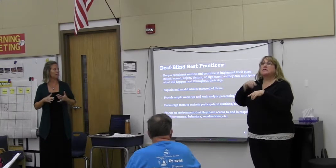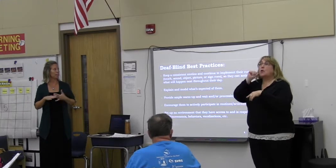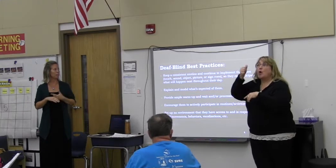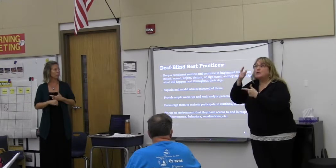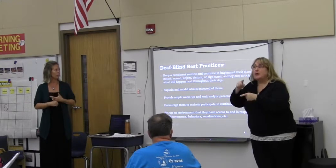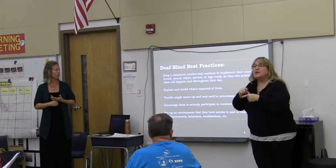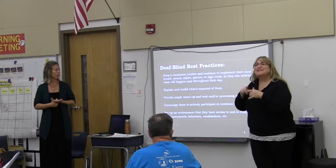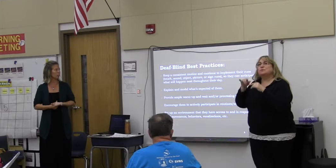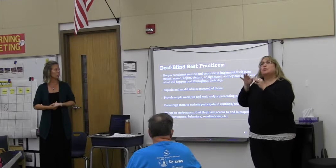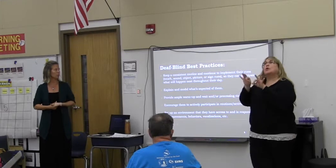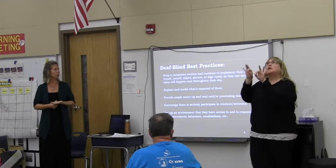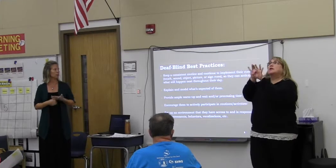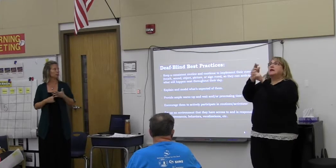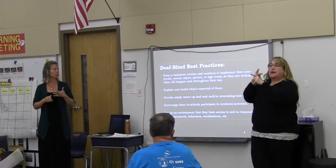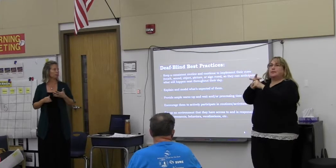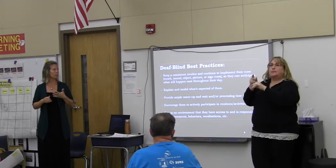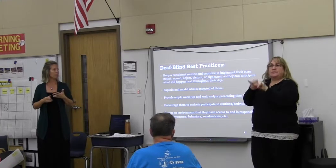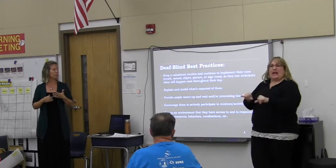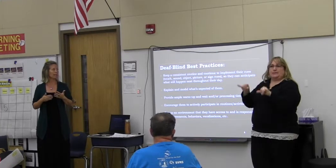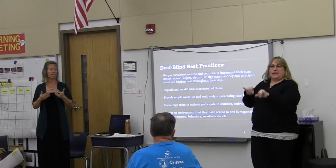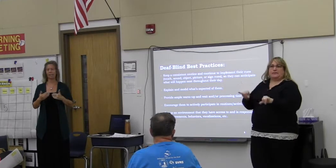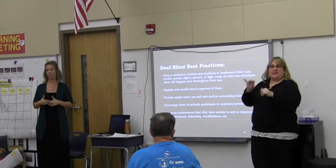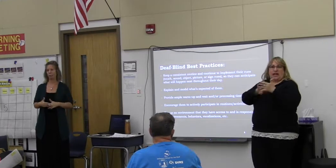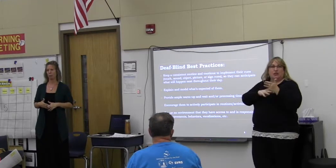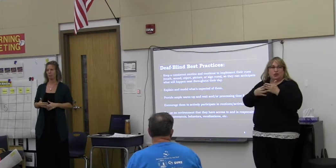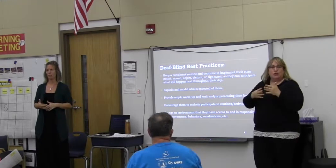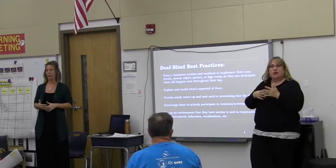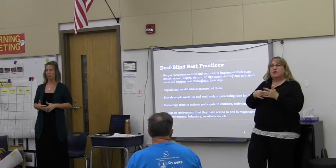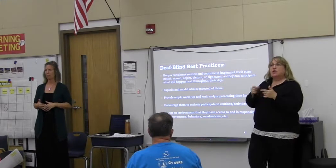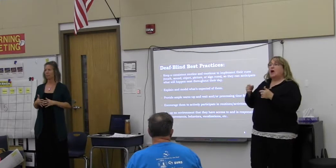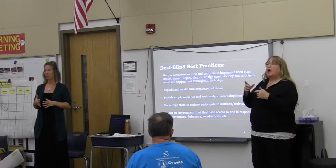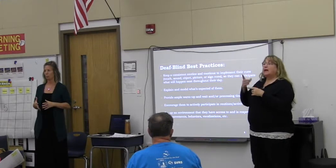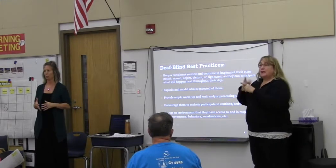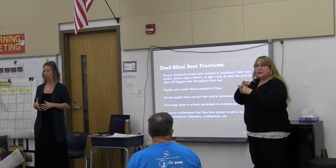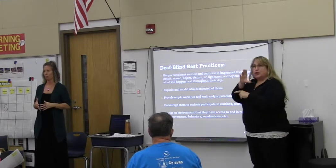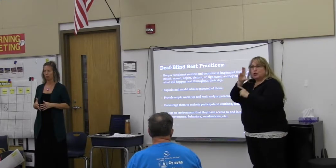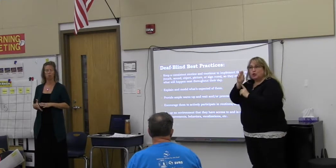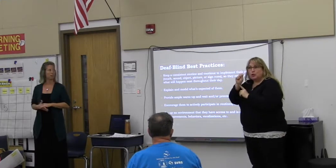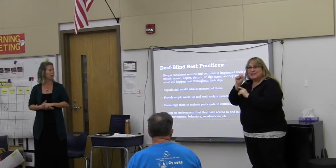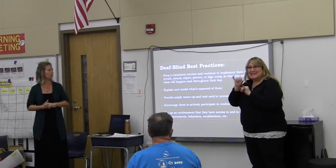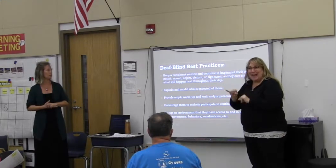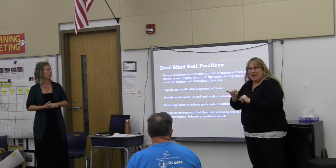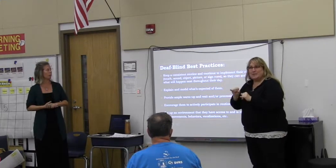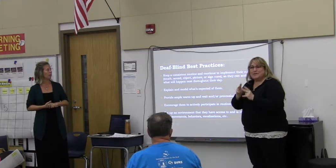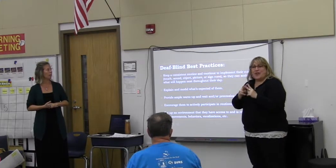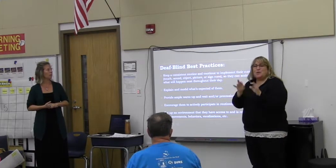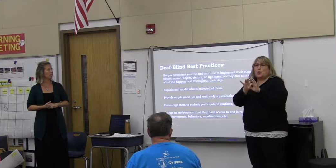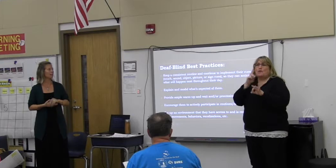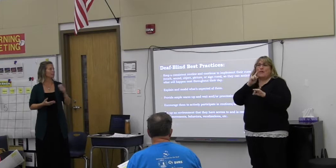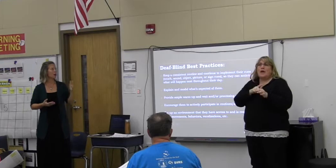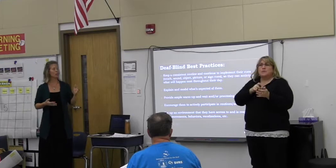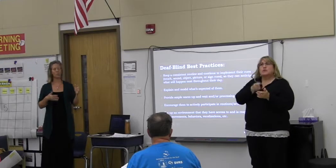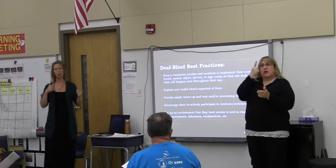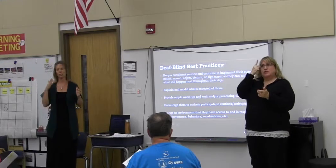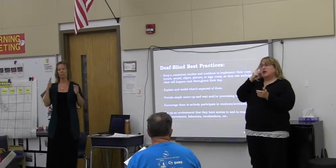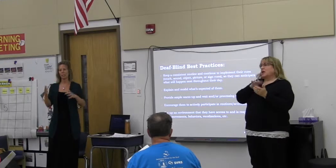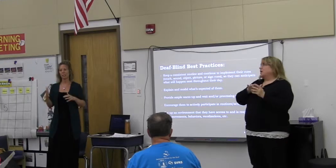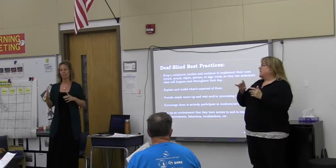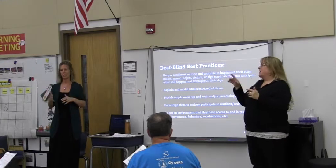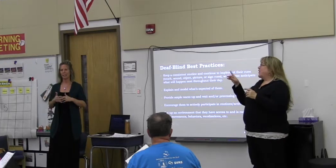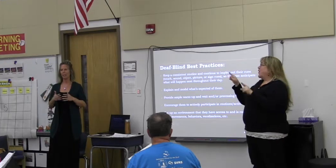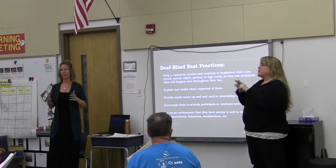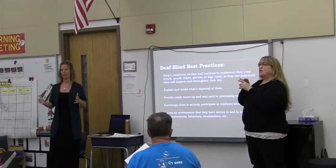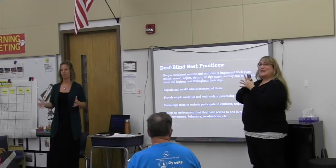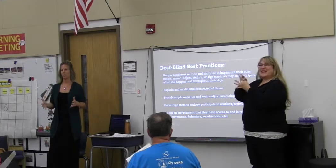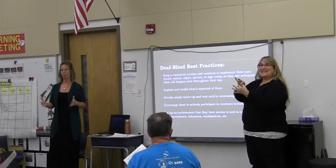And by implementing their cues so they can anticipate what's going to happen is going to be really important for them. This also goes to